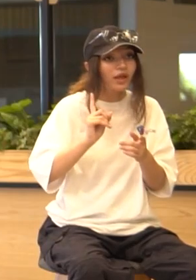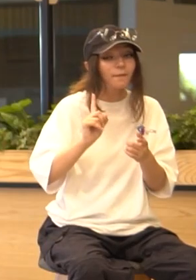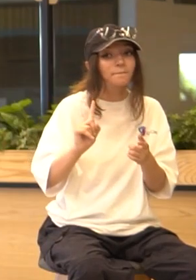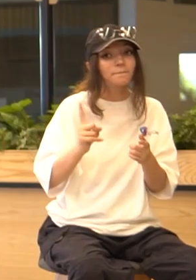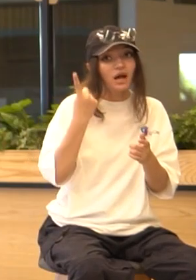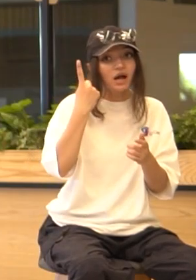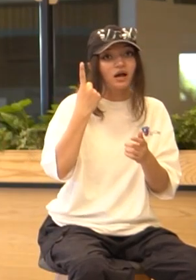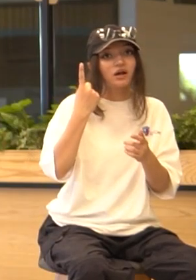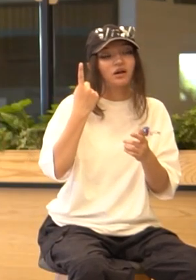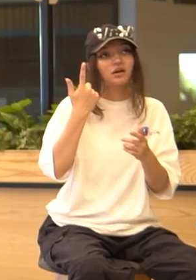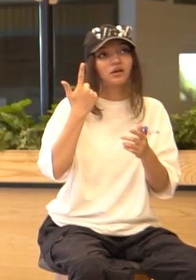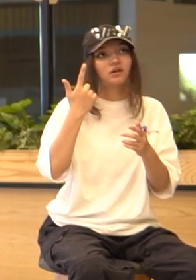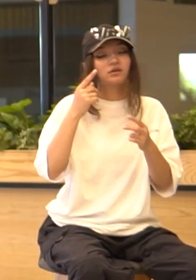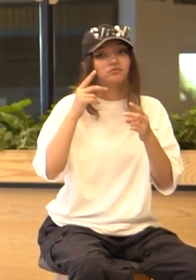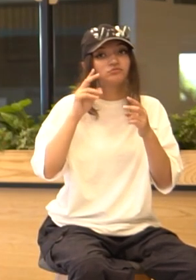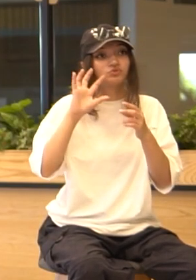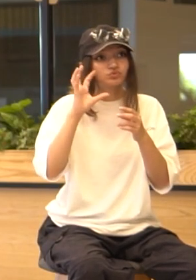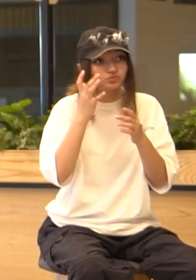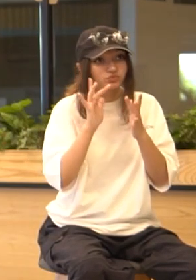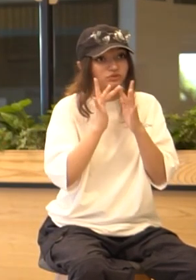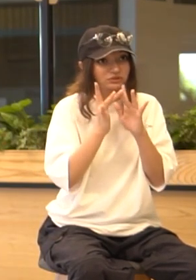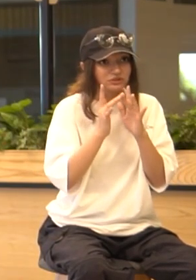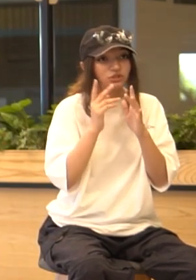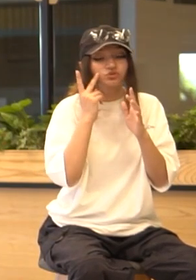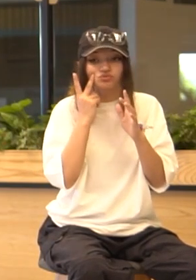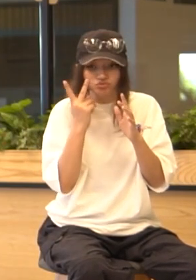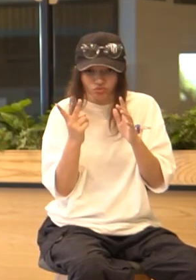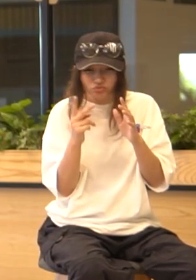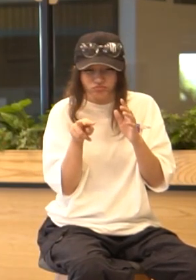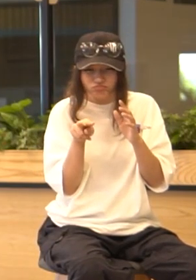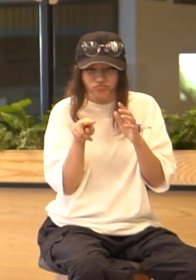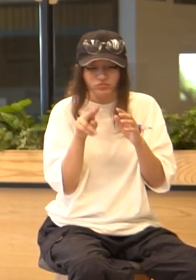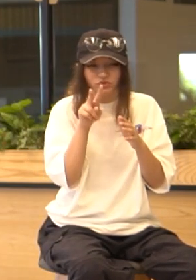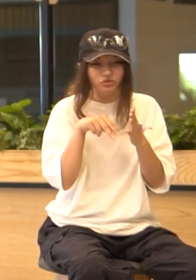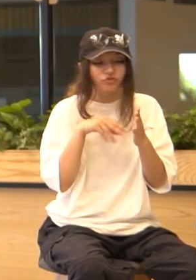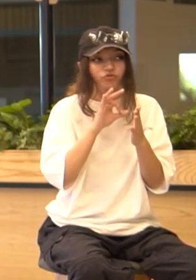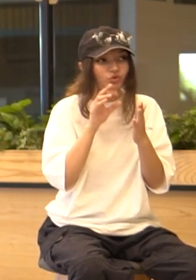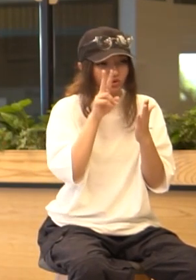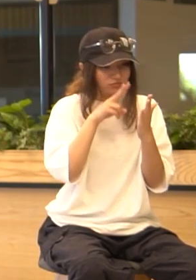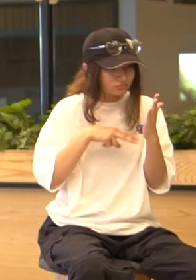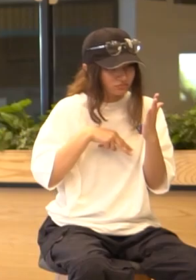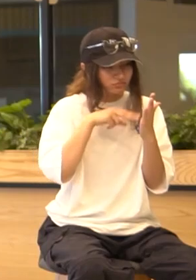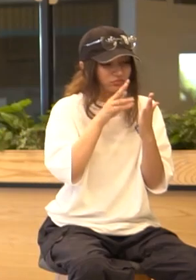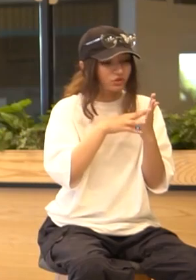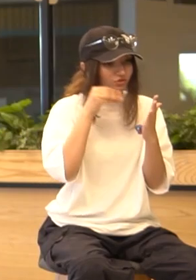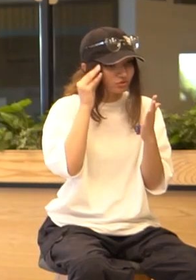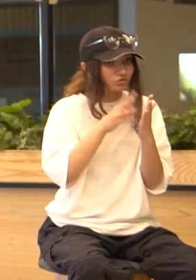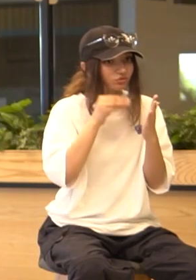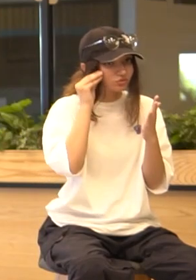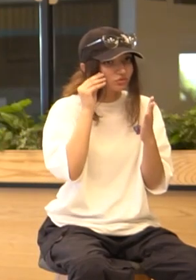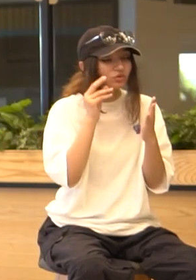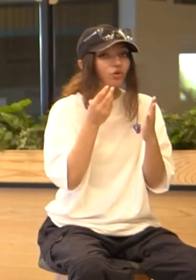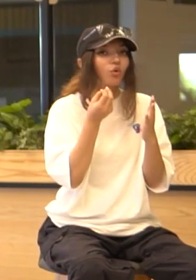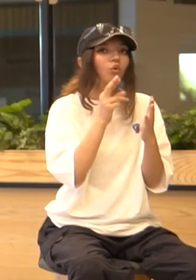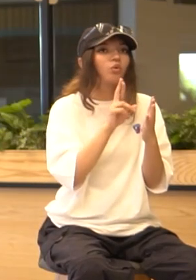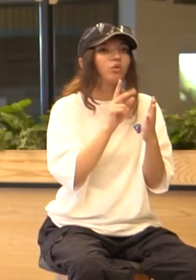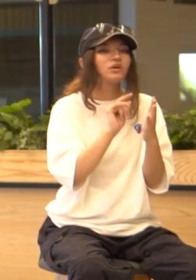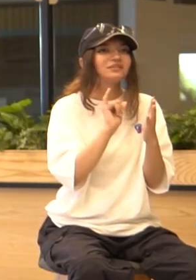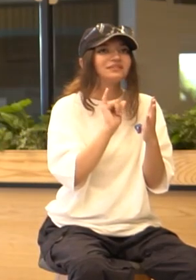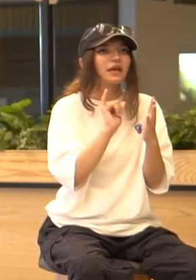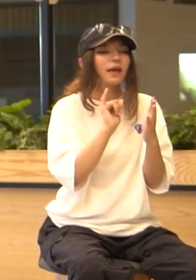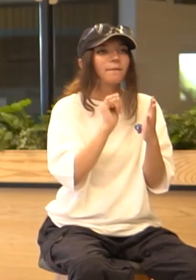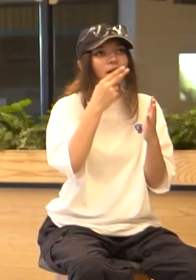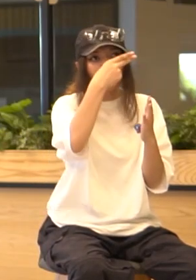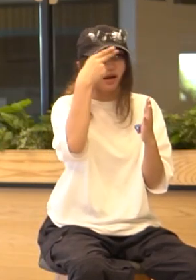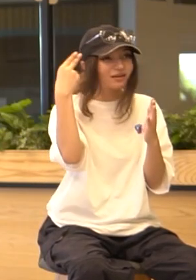is, my pattern was that I would take a font and deconstruct it. Or I would take like an Arabic font. And if you are familiar